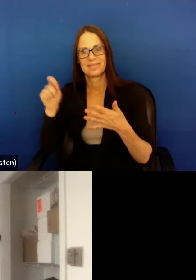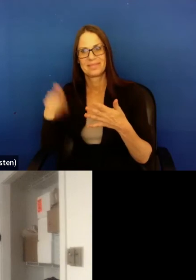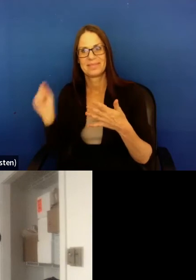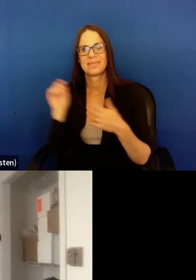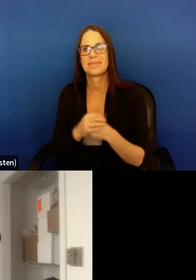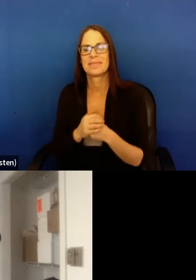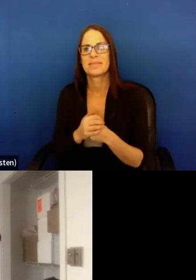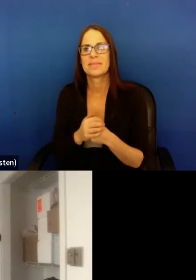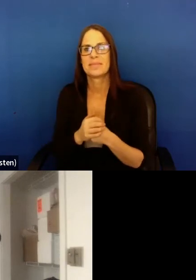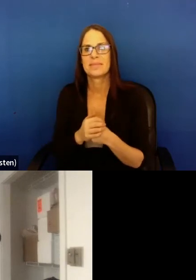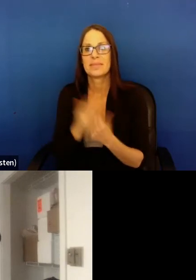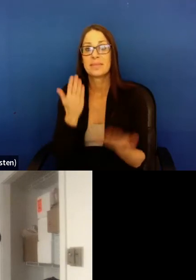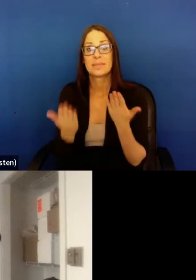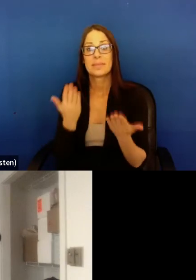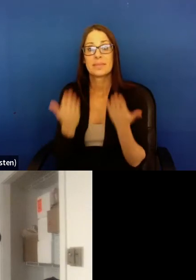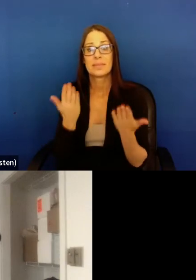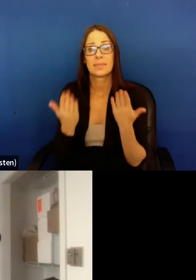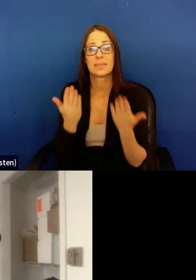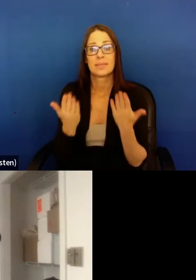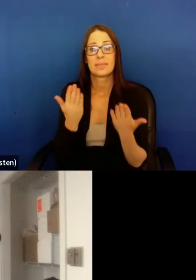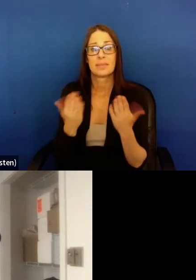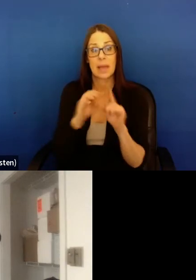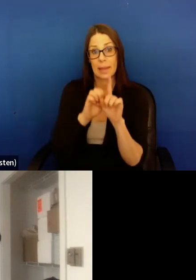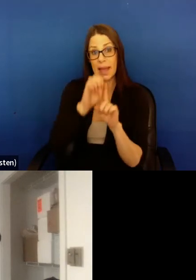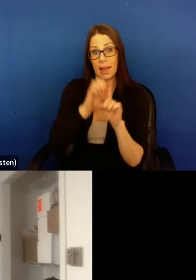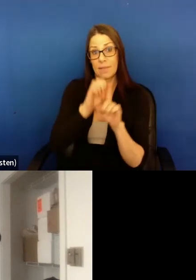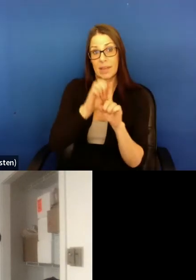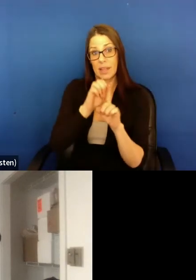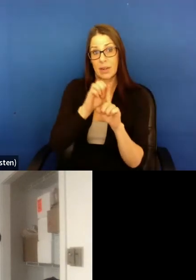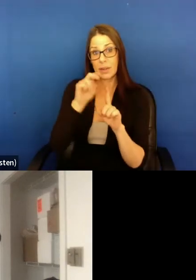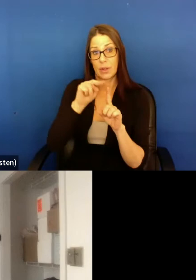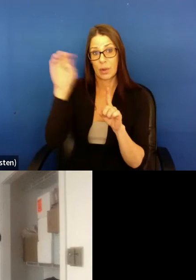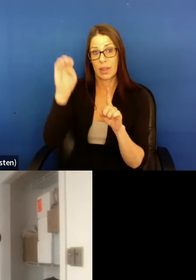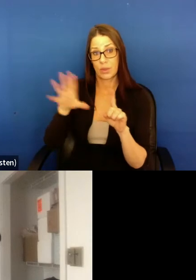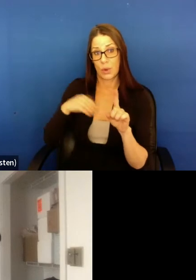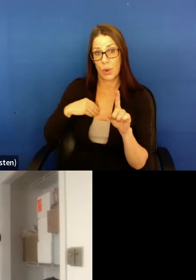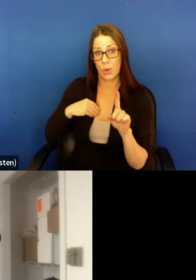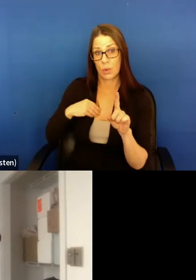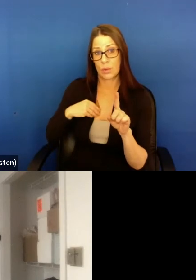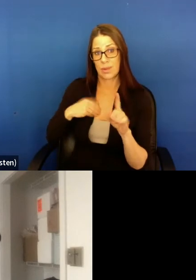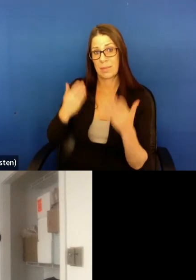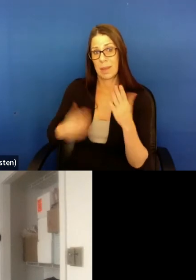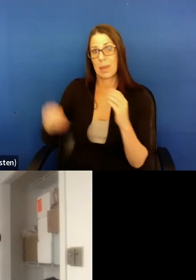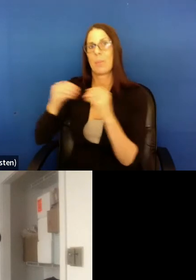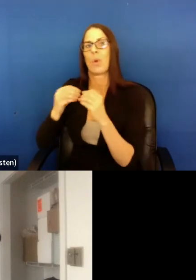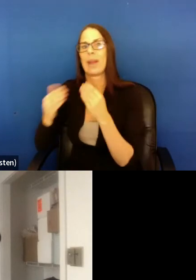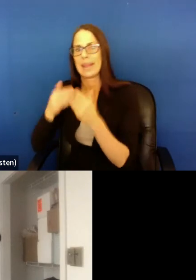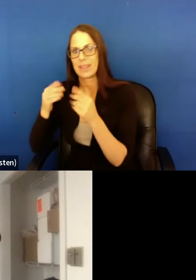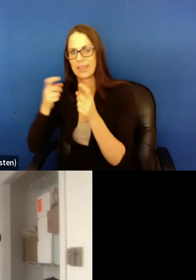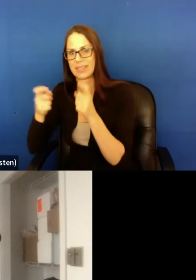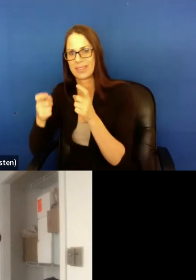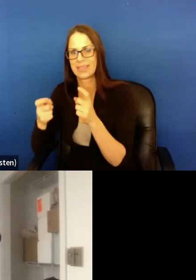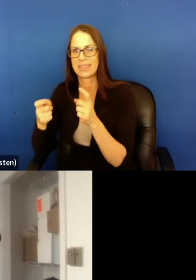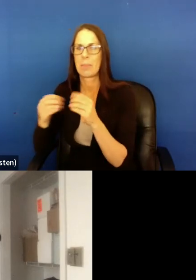Perhaps the elevator that Northeastern owns might be easier to manage than the elevator at Ruggles, which is a city